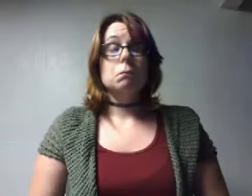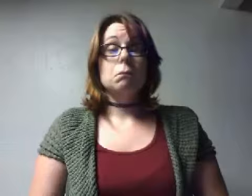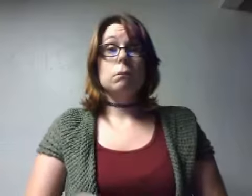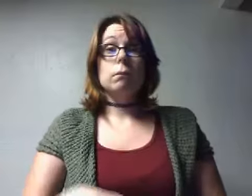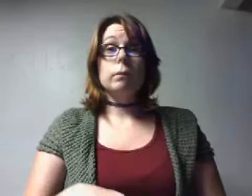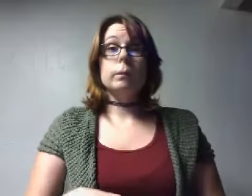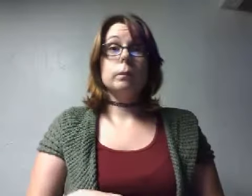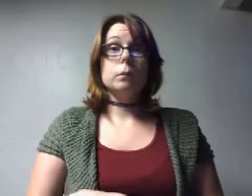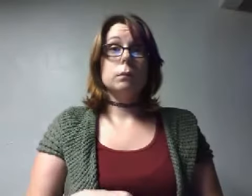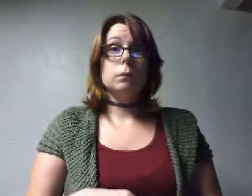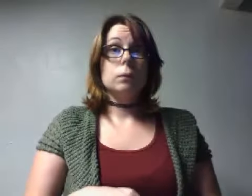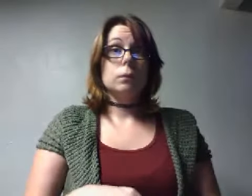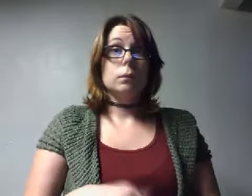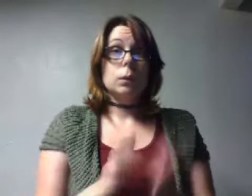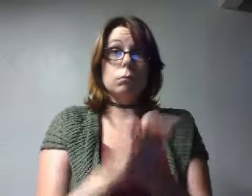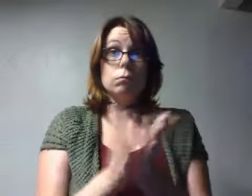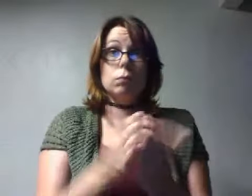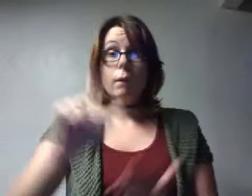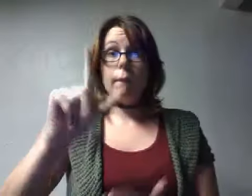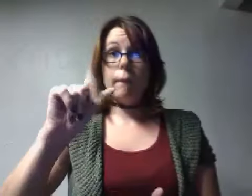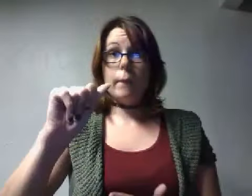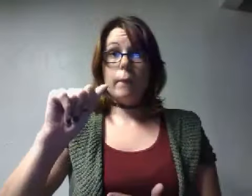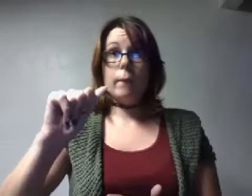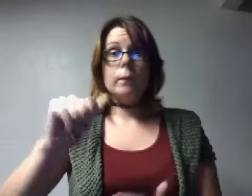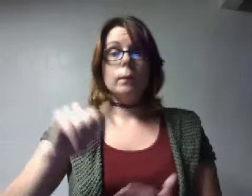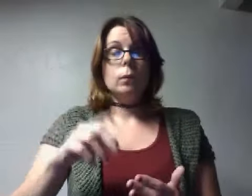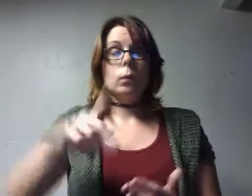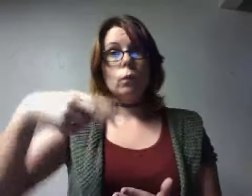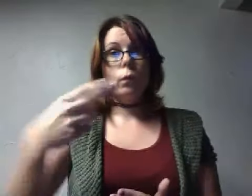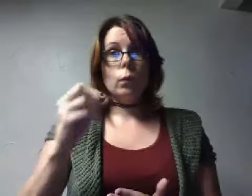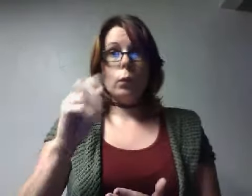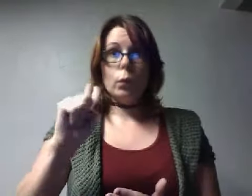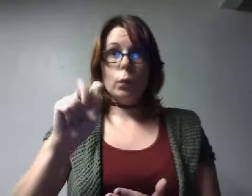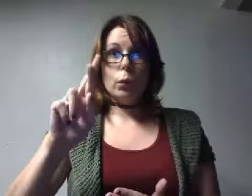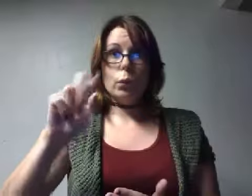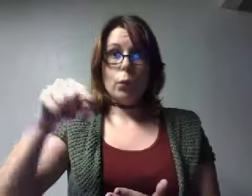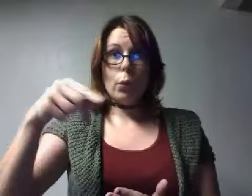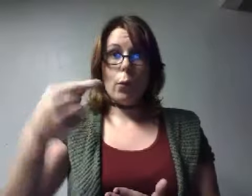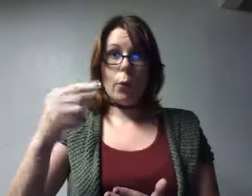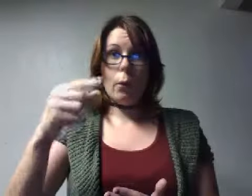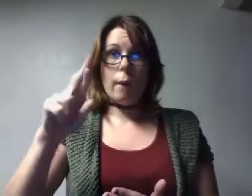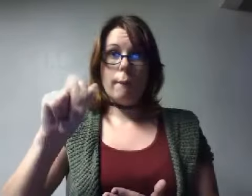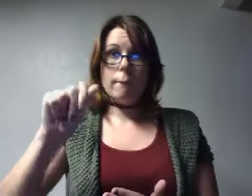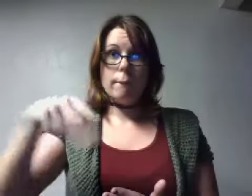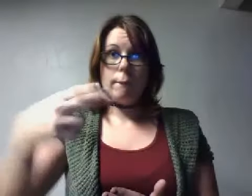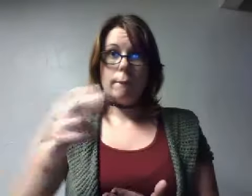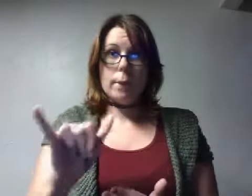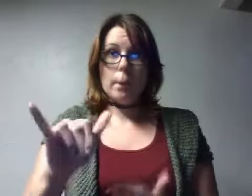Florida photography book. So that's how I was introduced to it, and it wasn't until my late teens when I actually got a